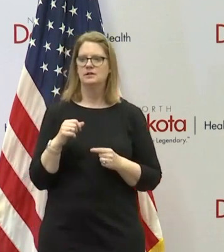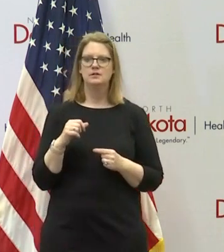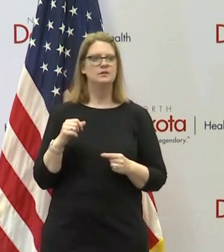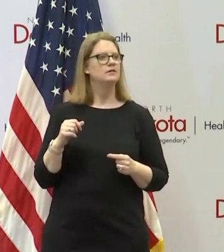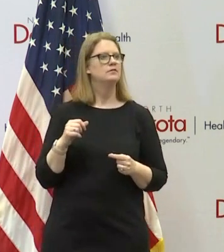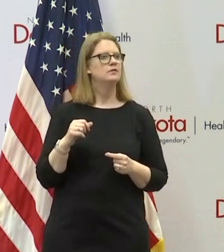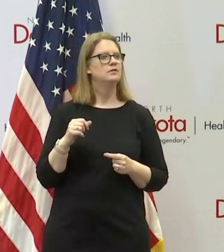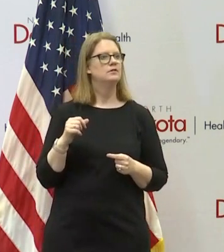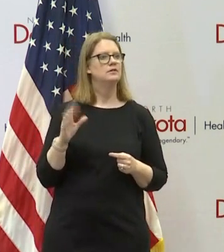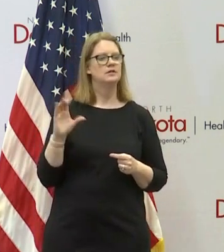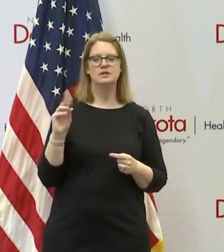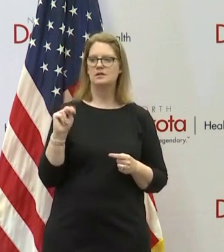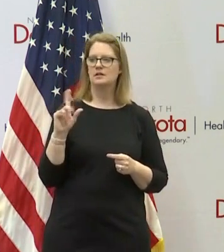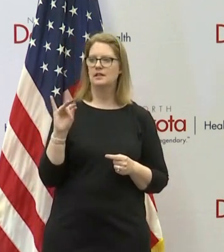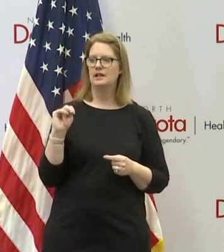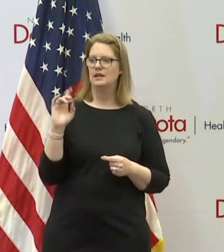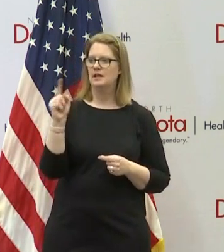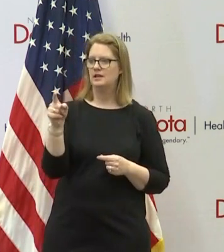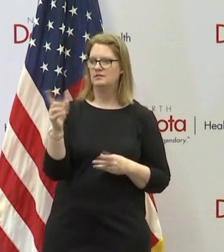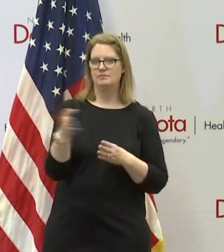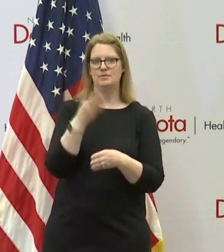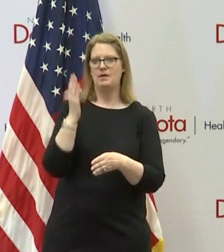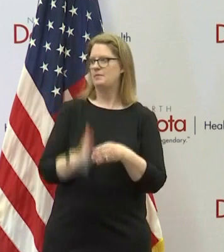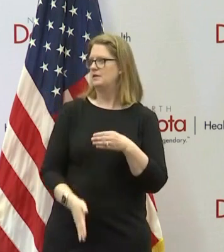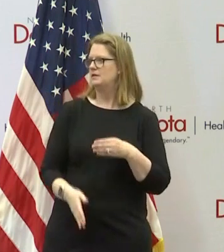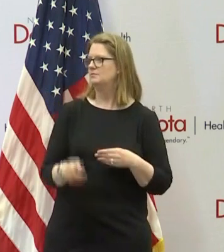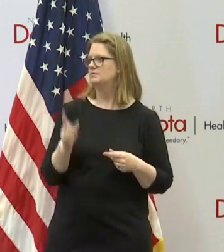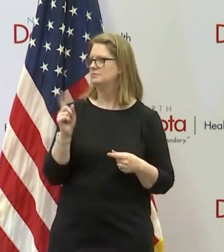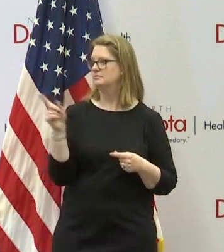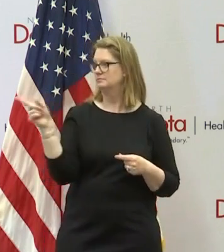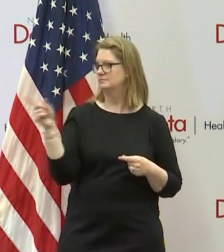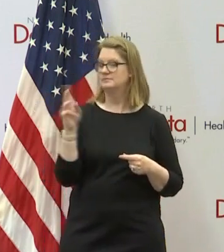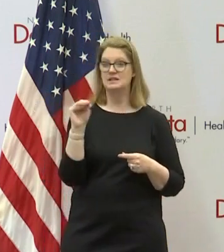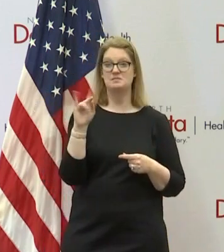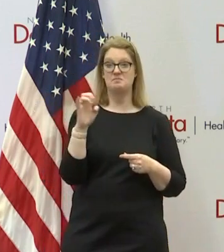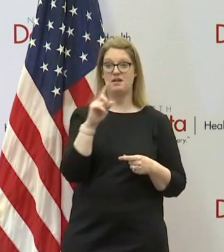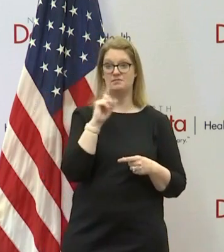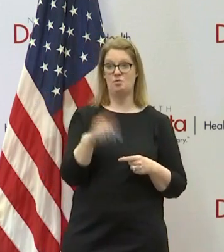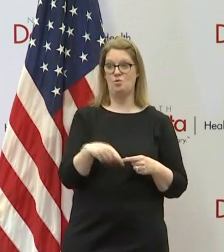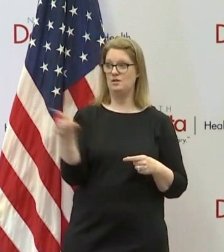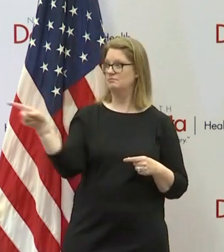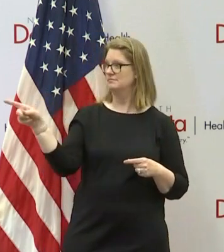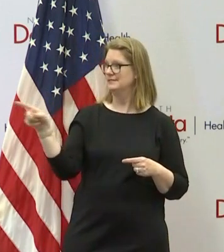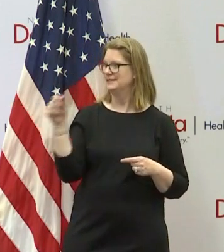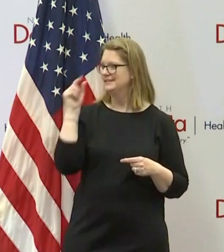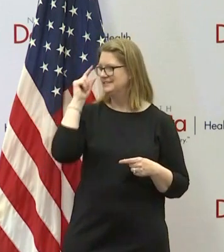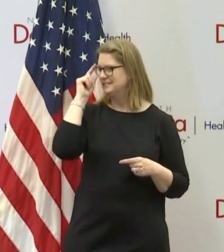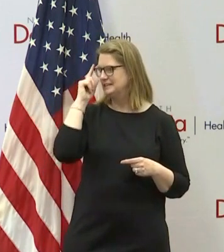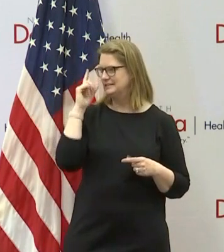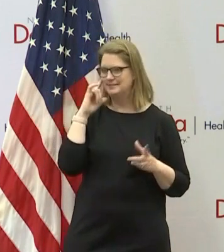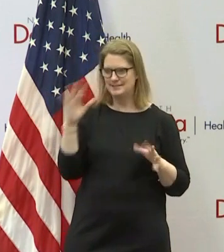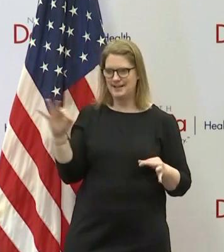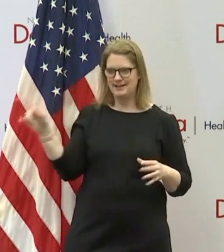And we're going to go online, and then I guess we're wrapping it up, says Mike.